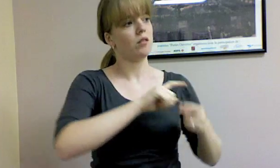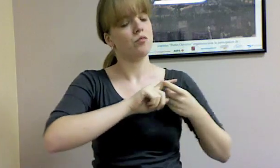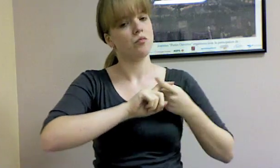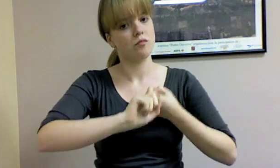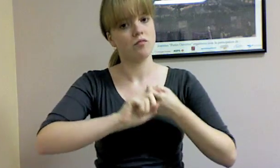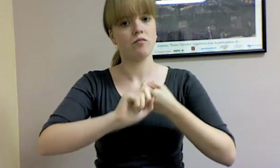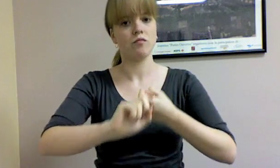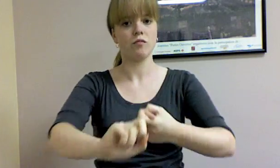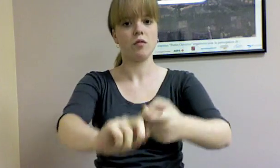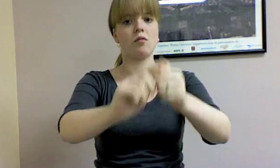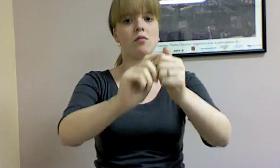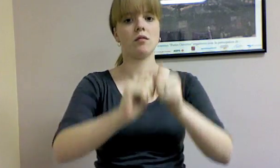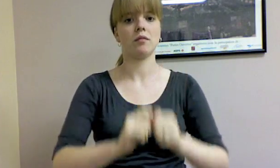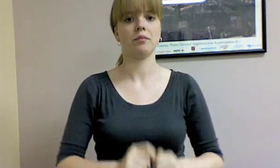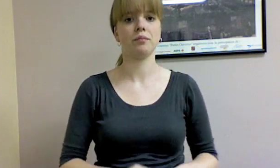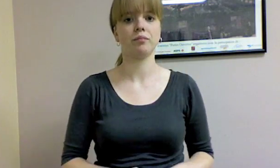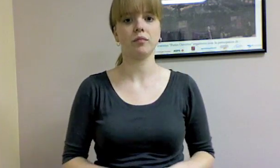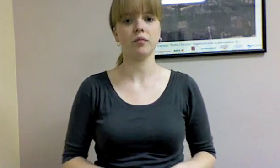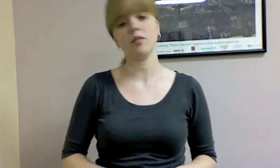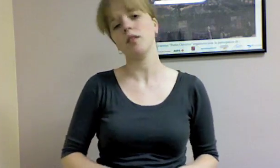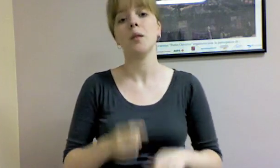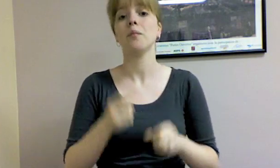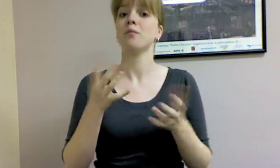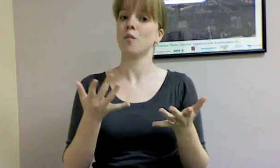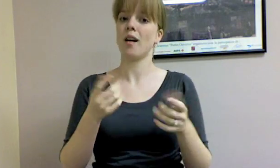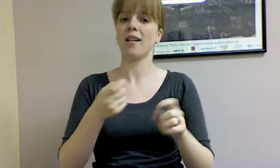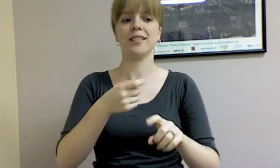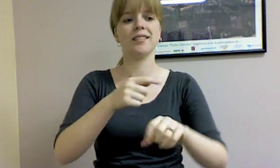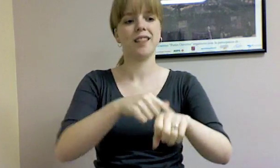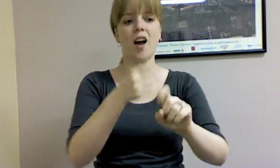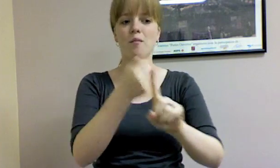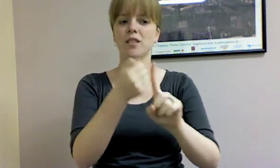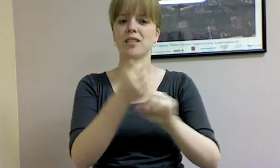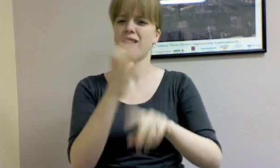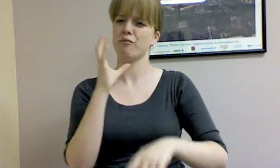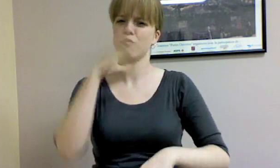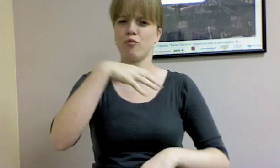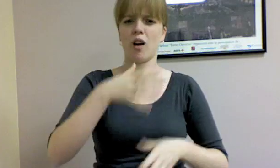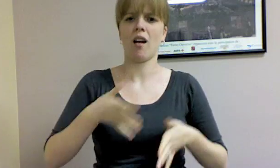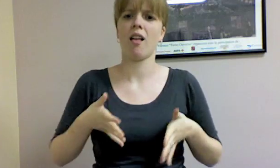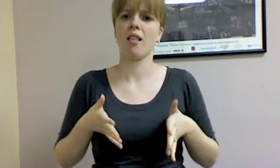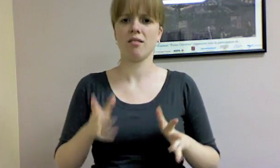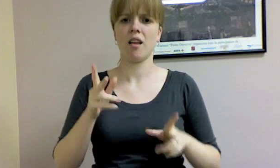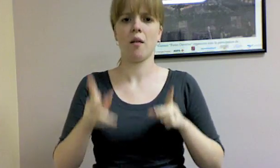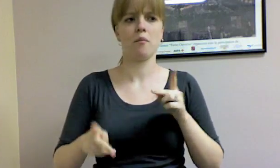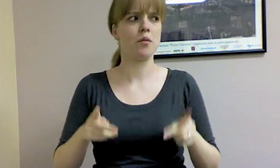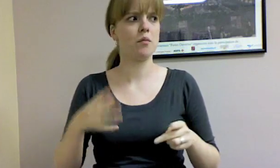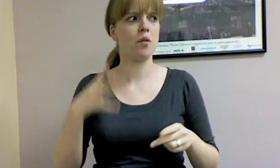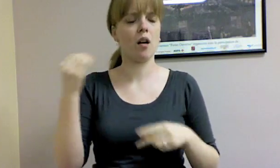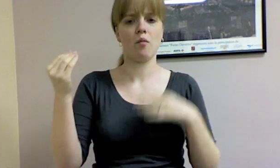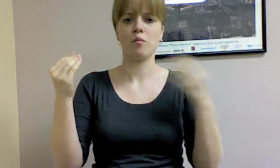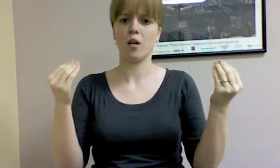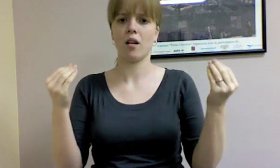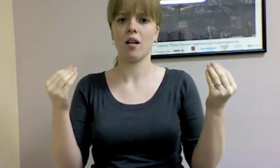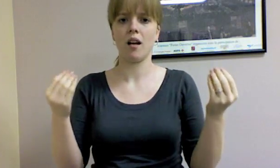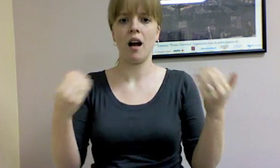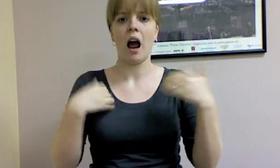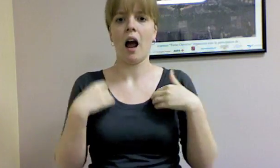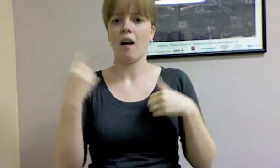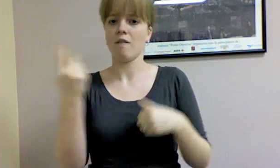the end. But time has a funny way of letting people get away, and now I'm stuck following her tracks. Cause she came